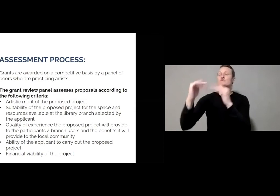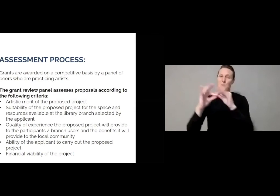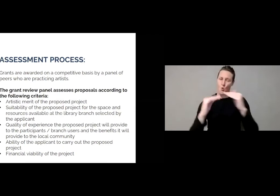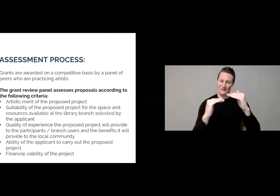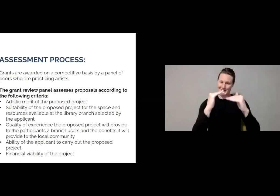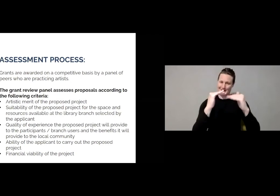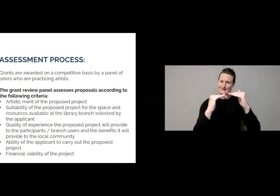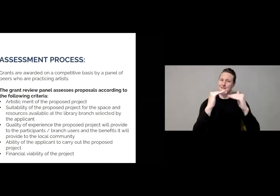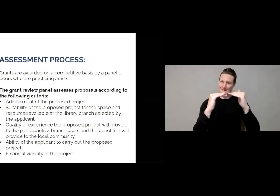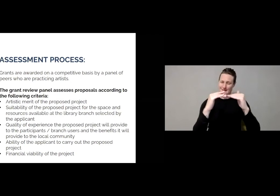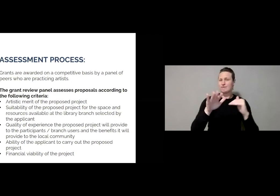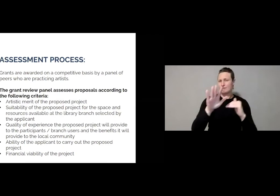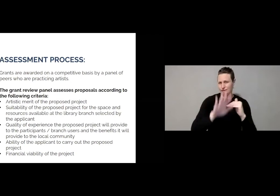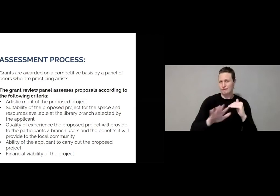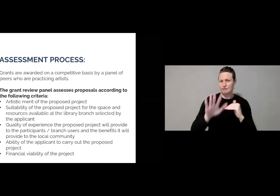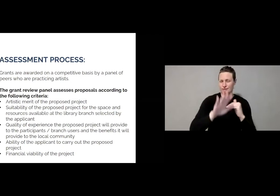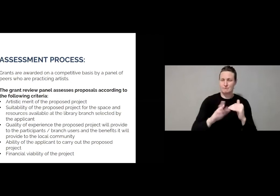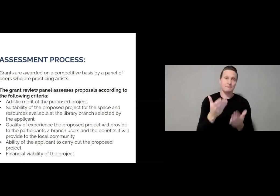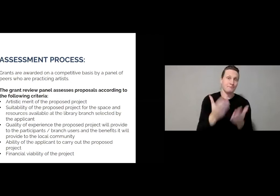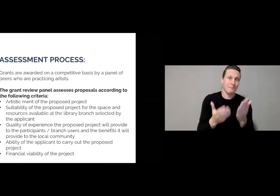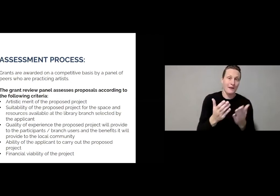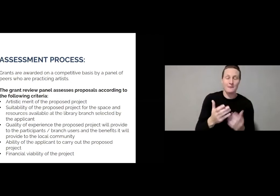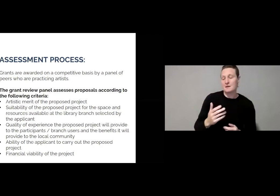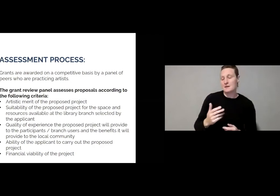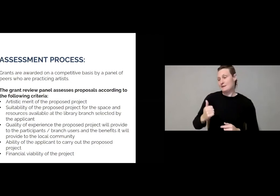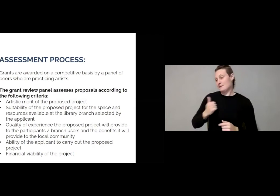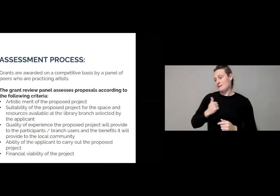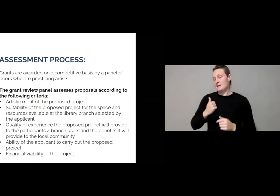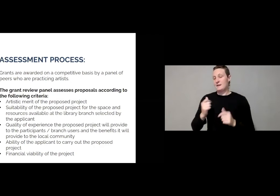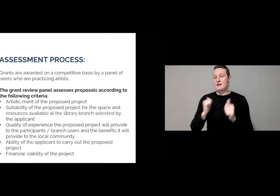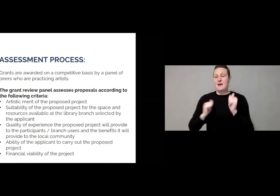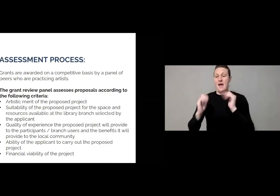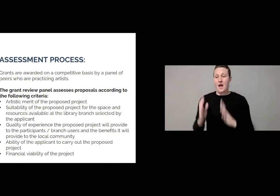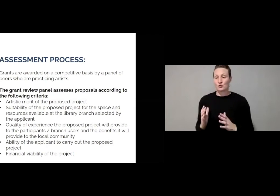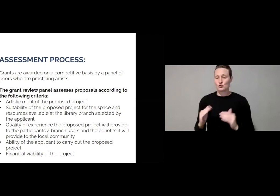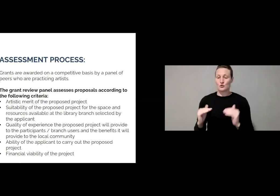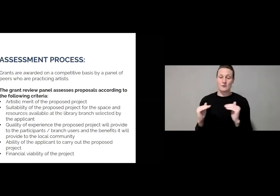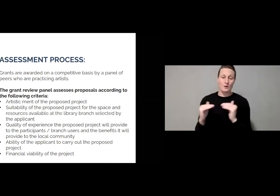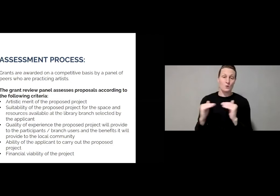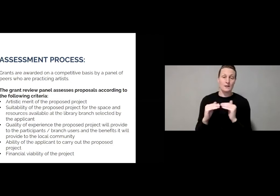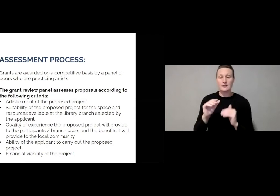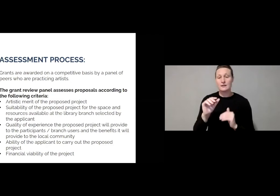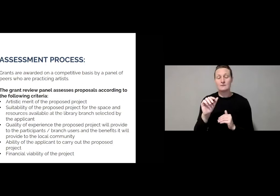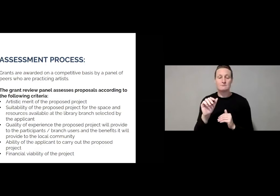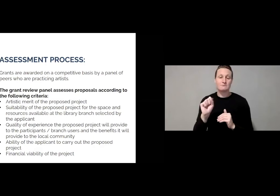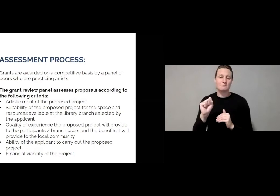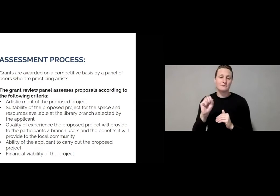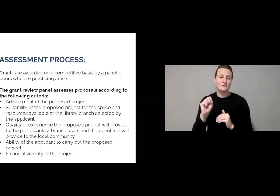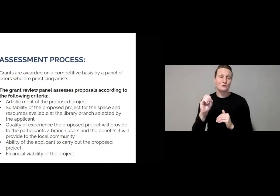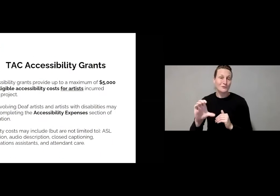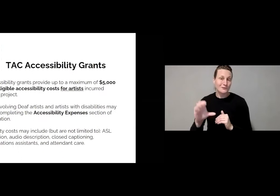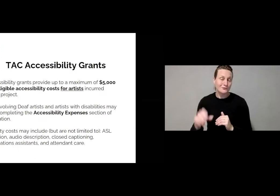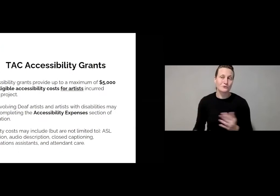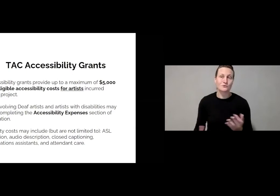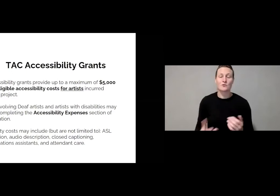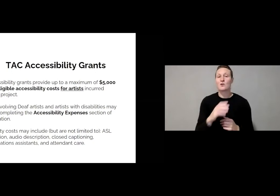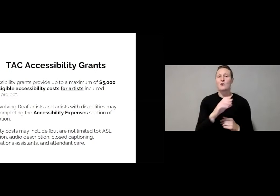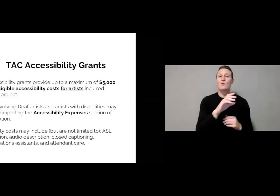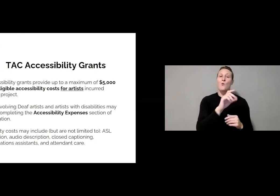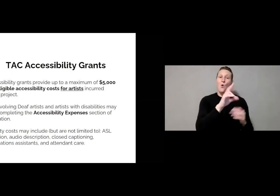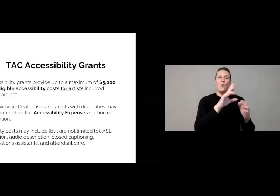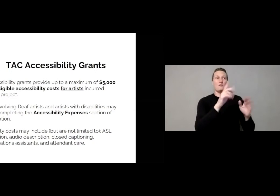that's Canadian Actors Equity Association or, you know, CARFAC or whatever the case may be.